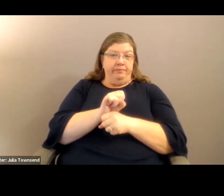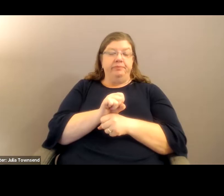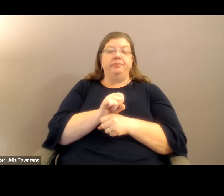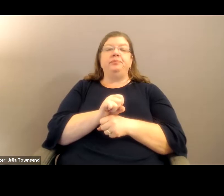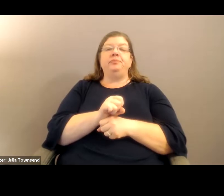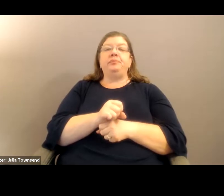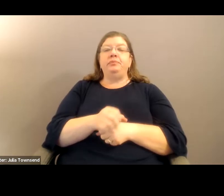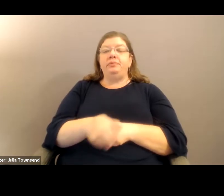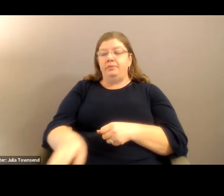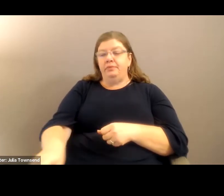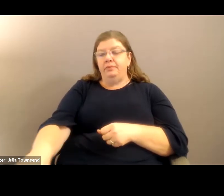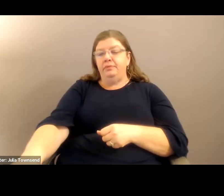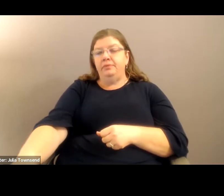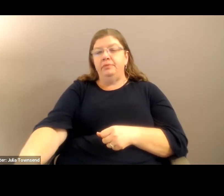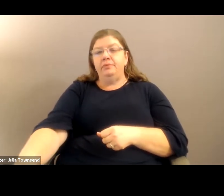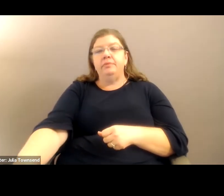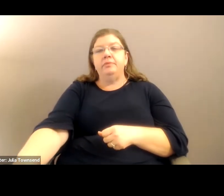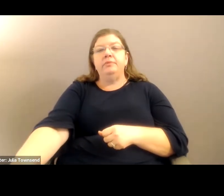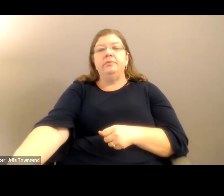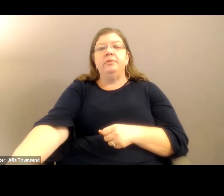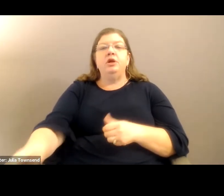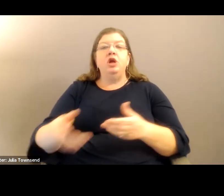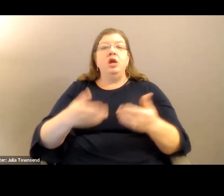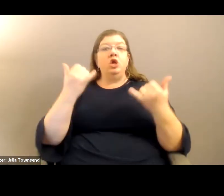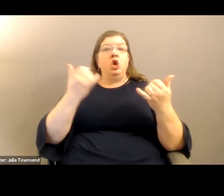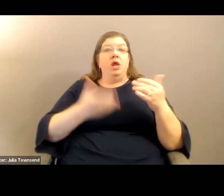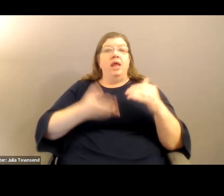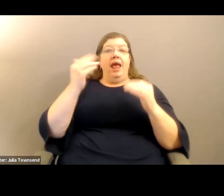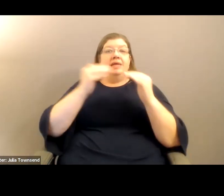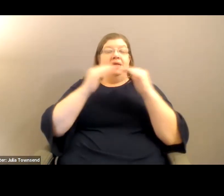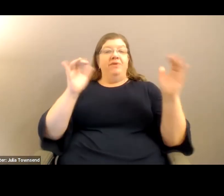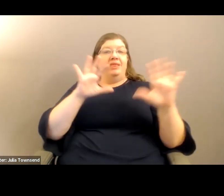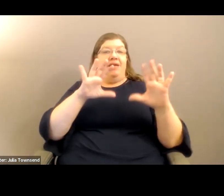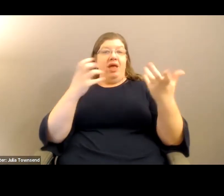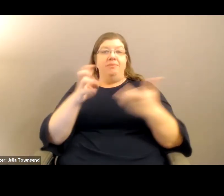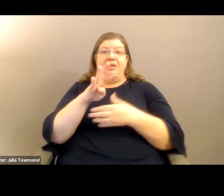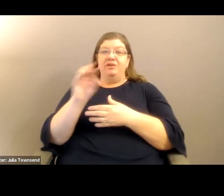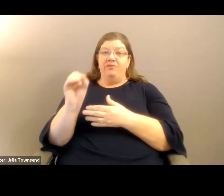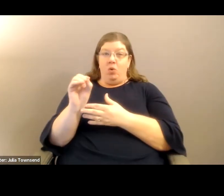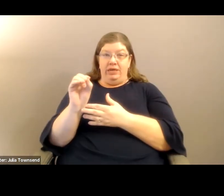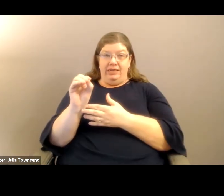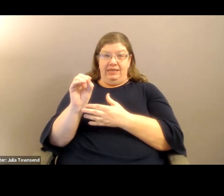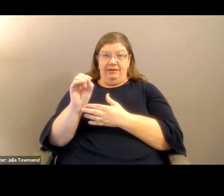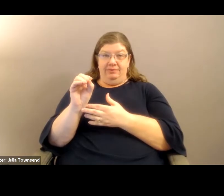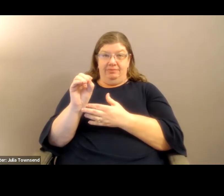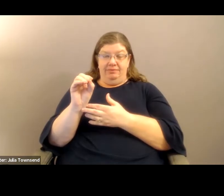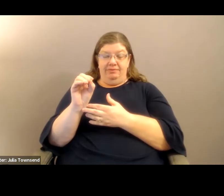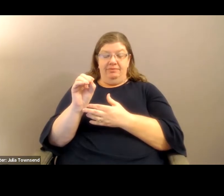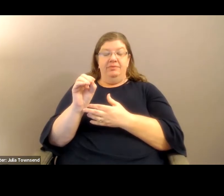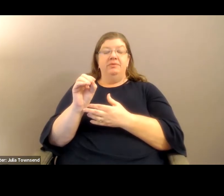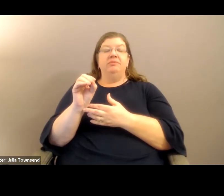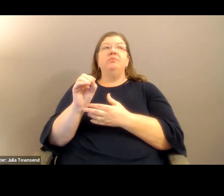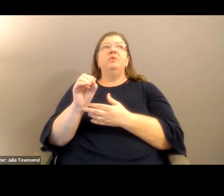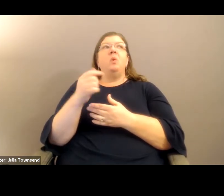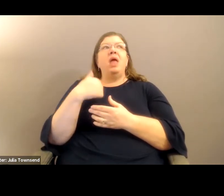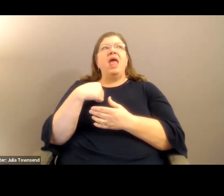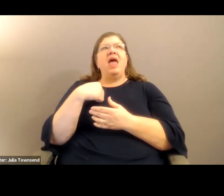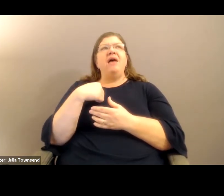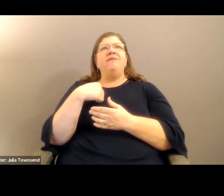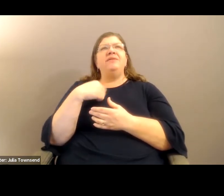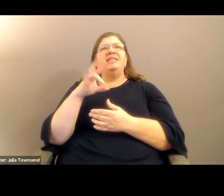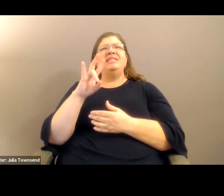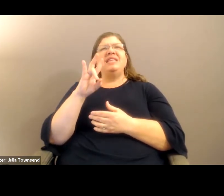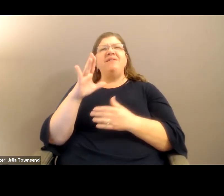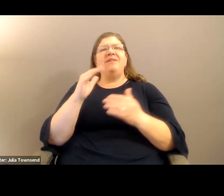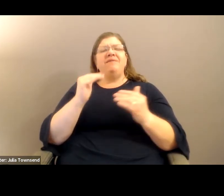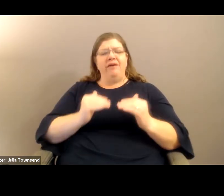Currently the highest range in that job family is 40. We have about 75 ranges on the